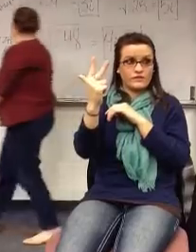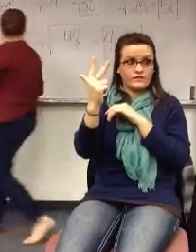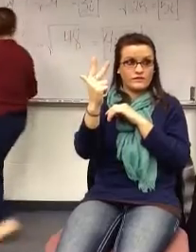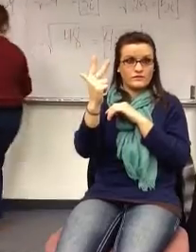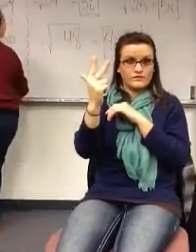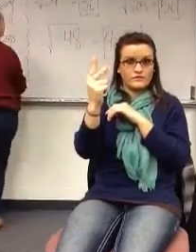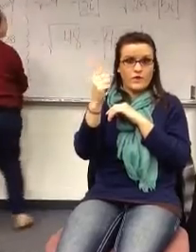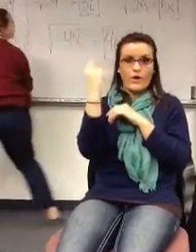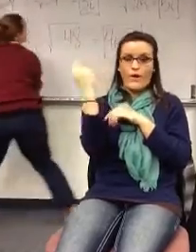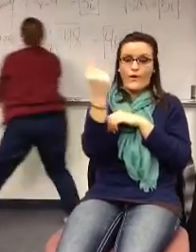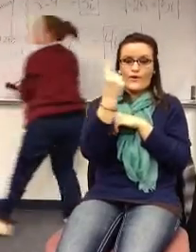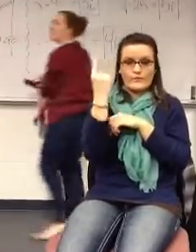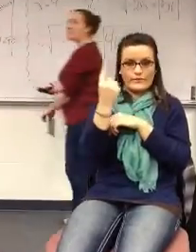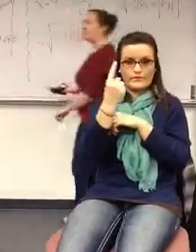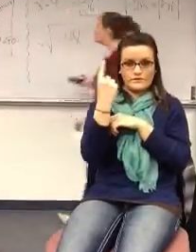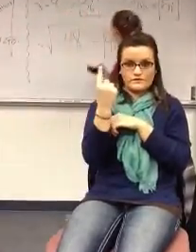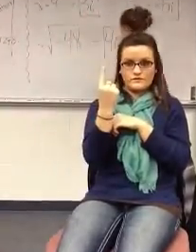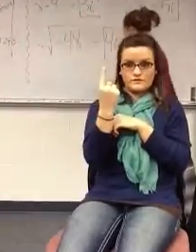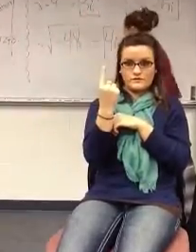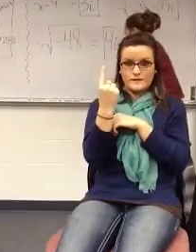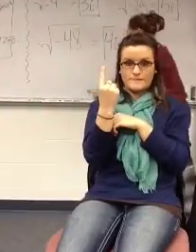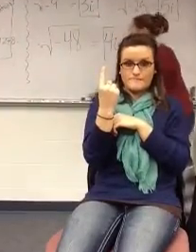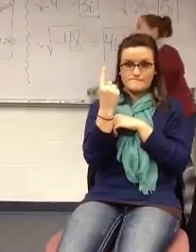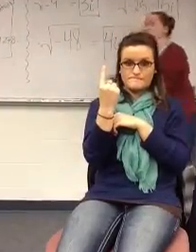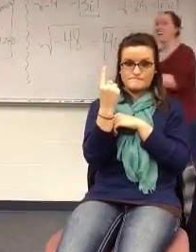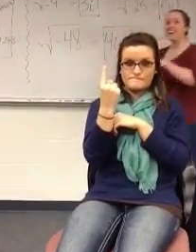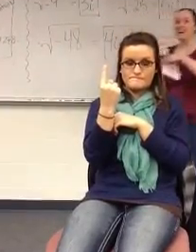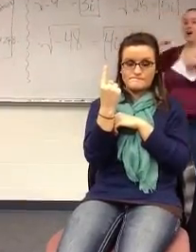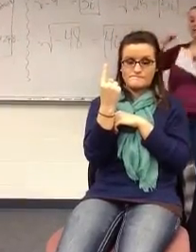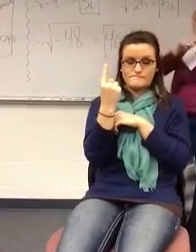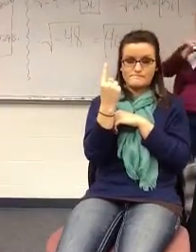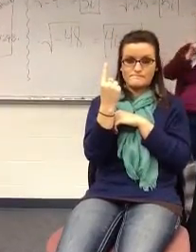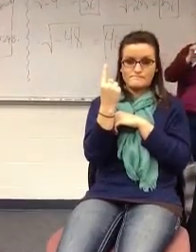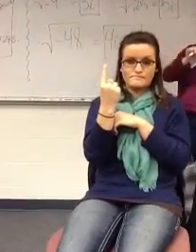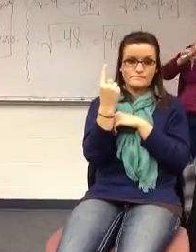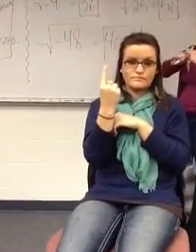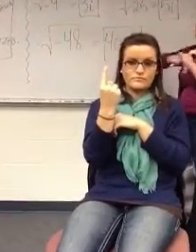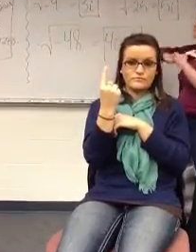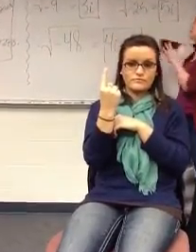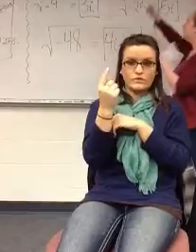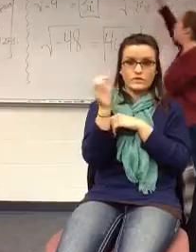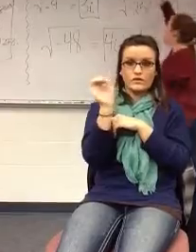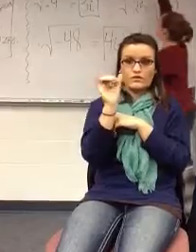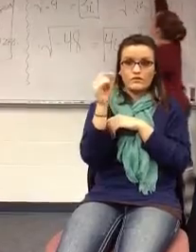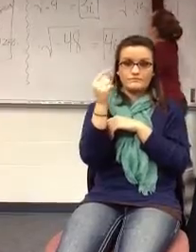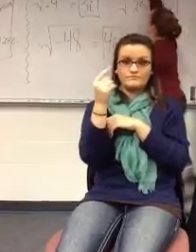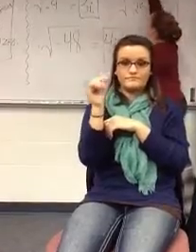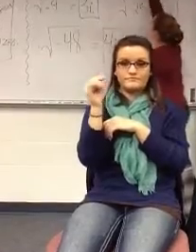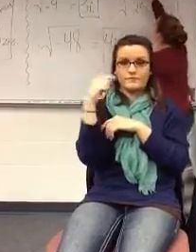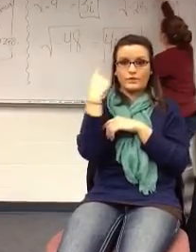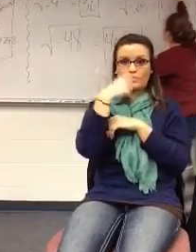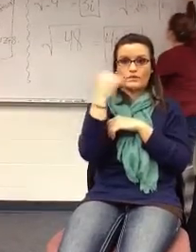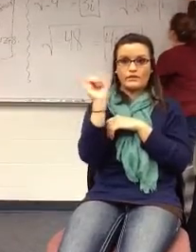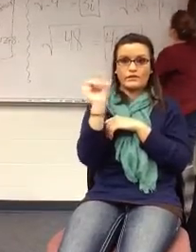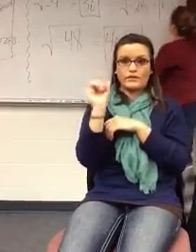Always. Run out of space. Okay? Always. It will look like this, the top. This is important.